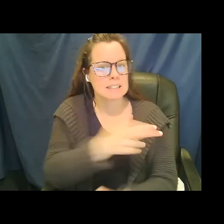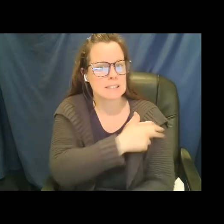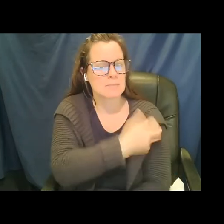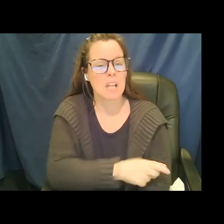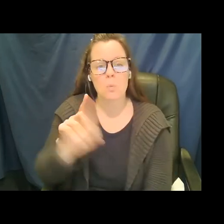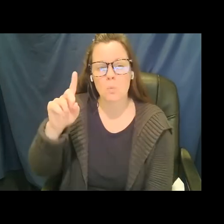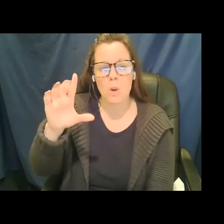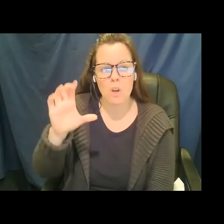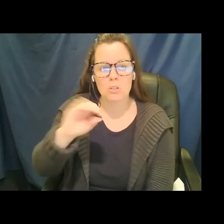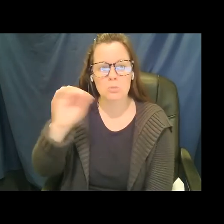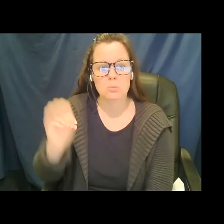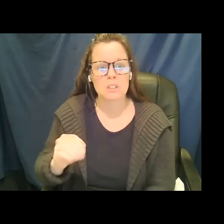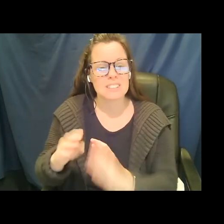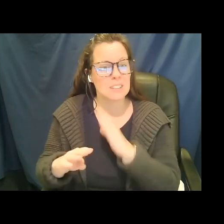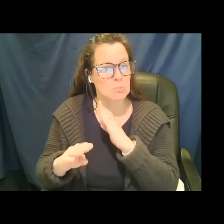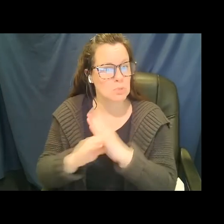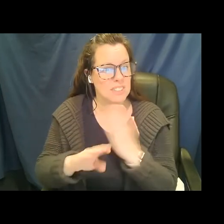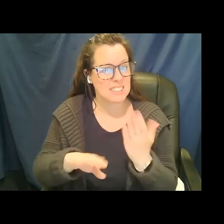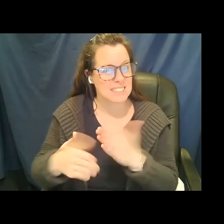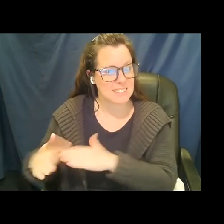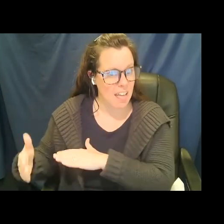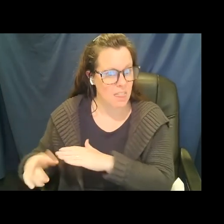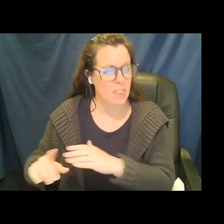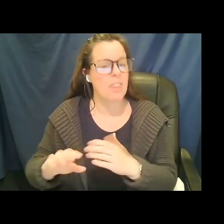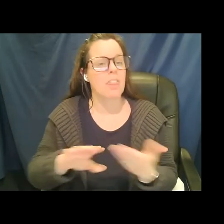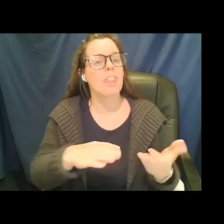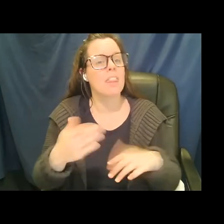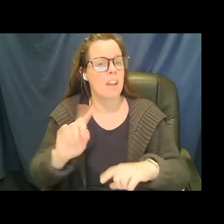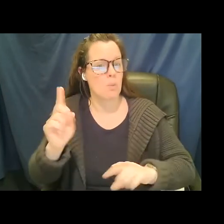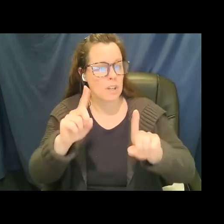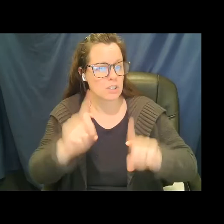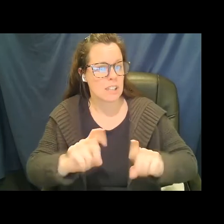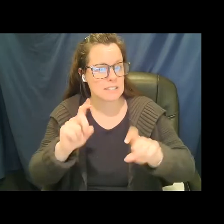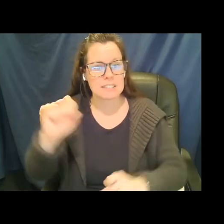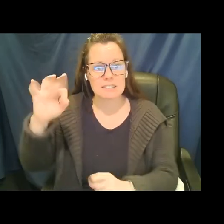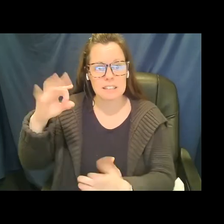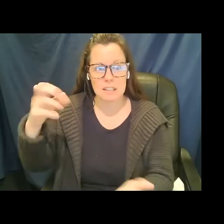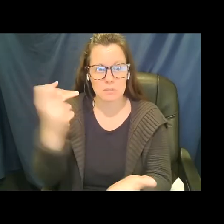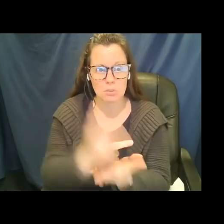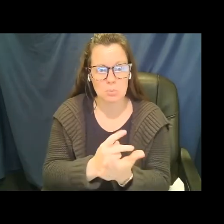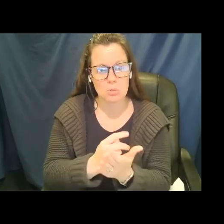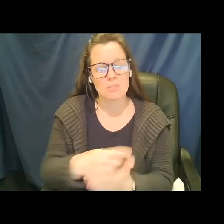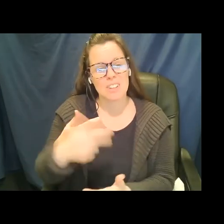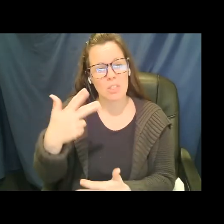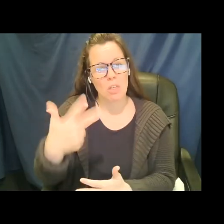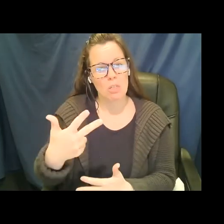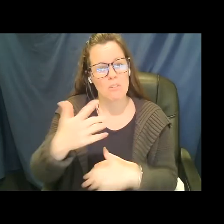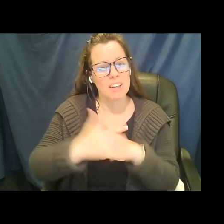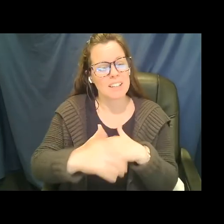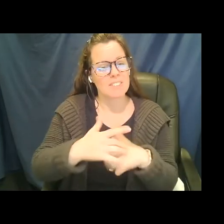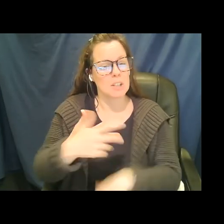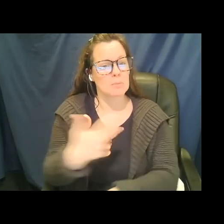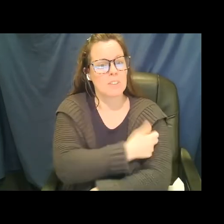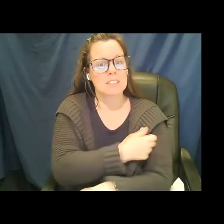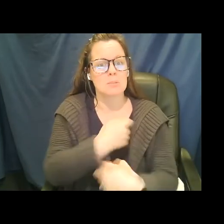100% preventing deaths where it has been tested. If approved, the 3 available vaccines will make herd